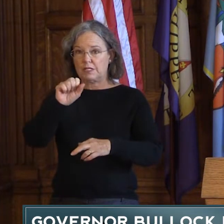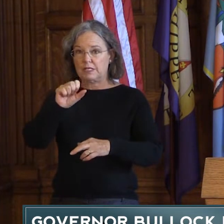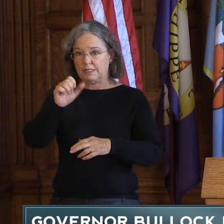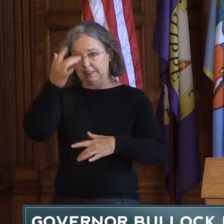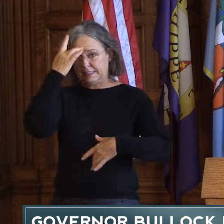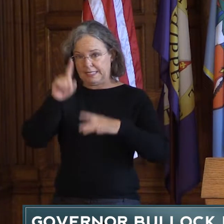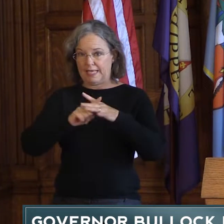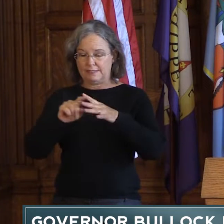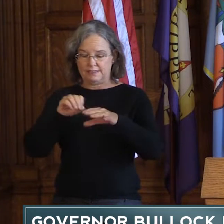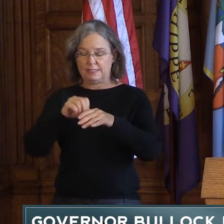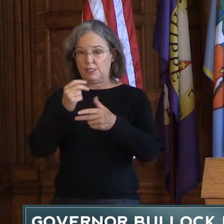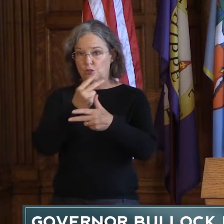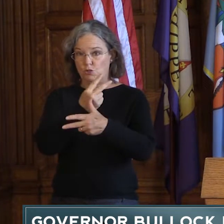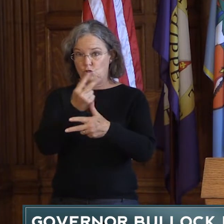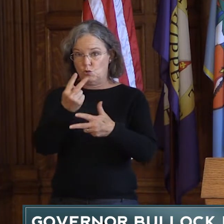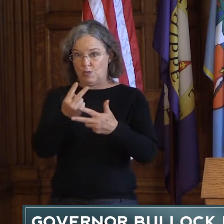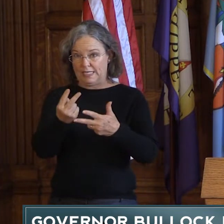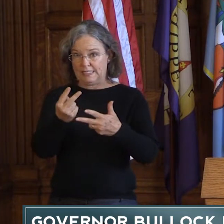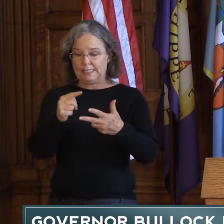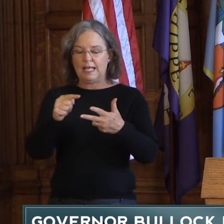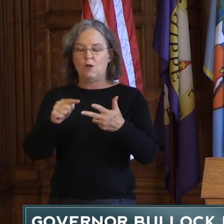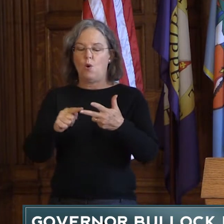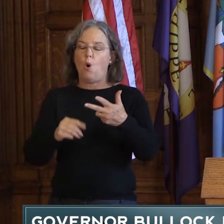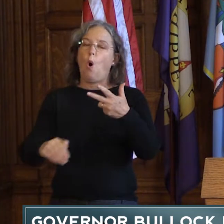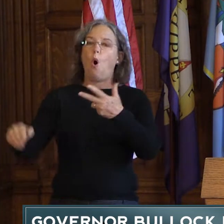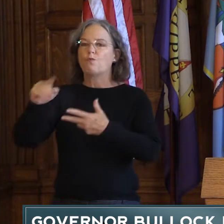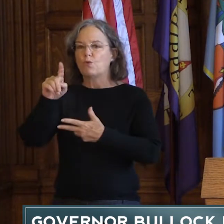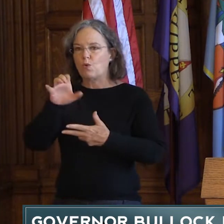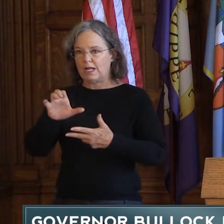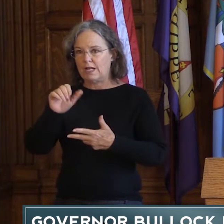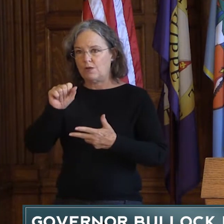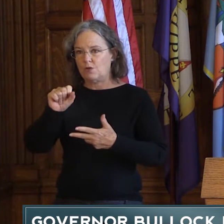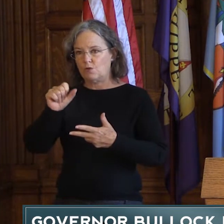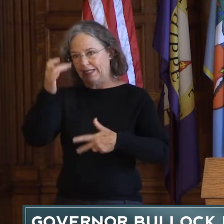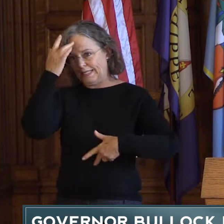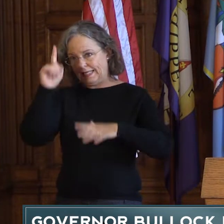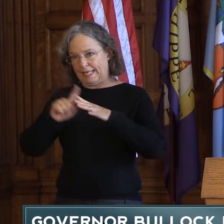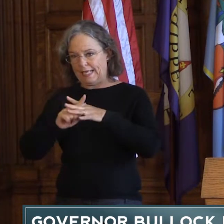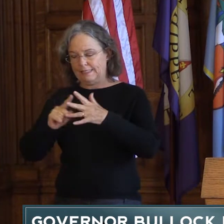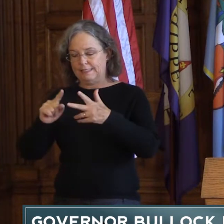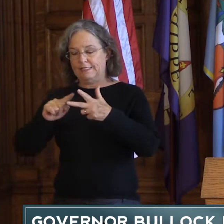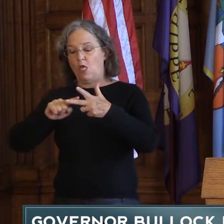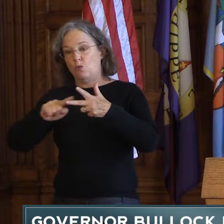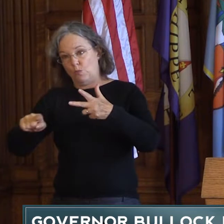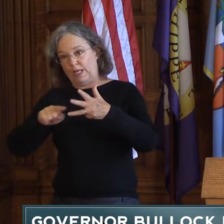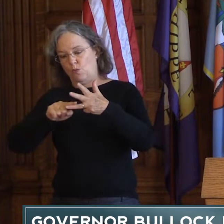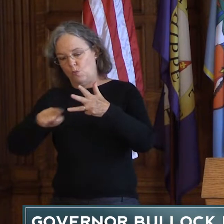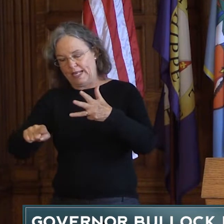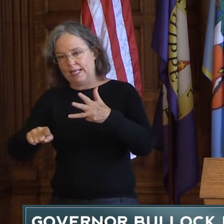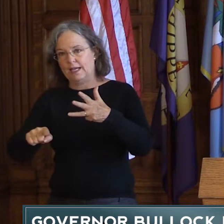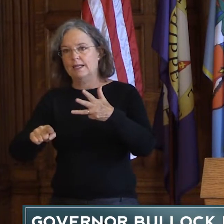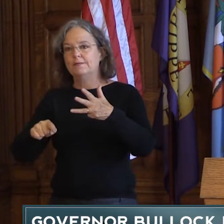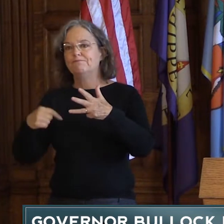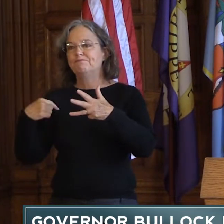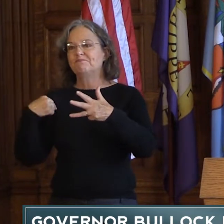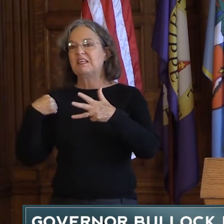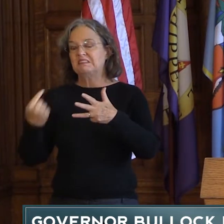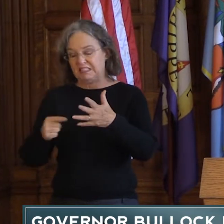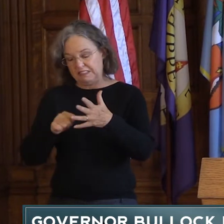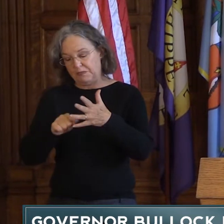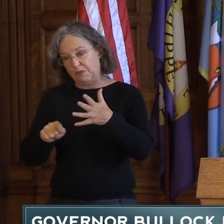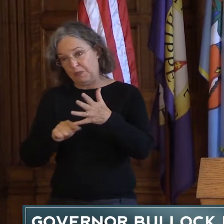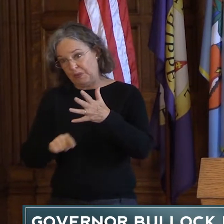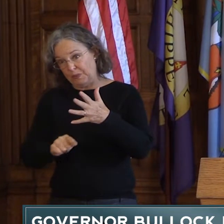weeks, well over 100 cases were reported each of the following 2 weeks. Since then, every week there have been